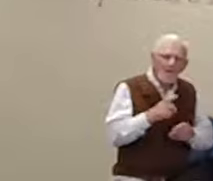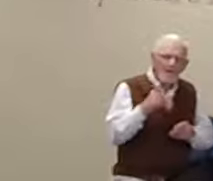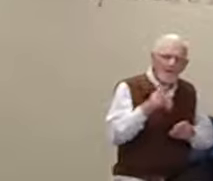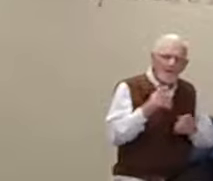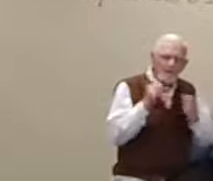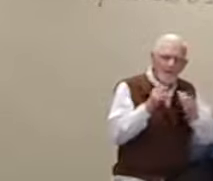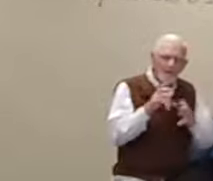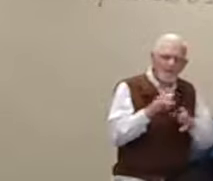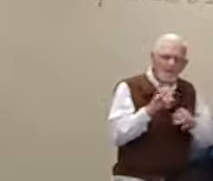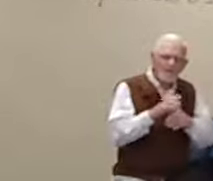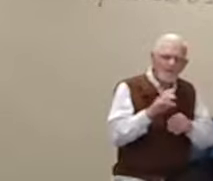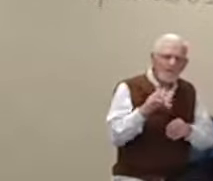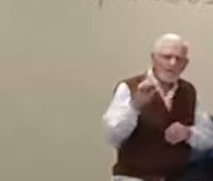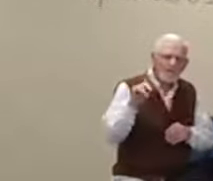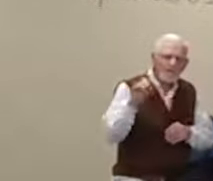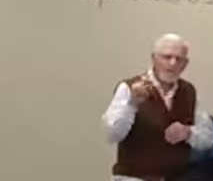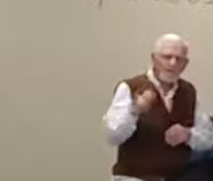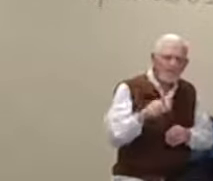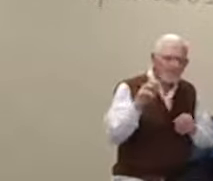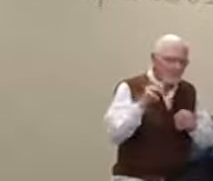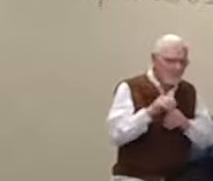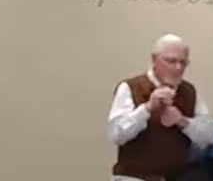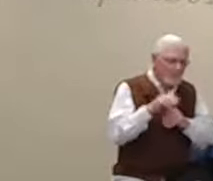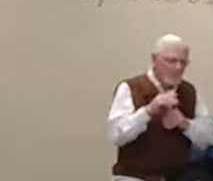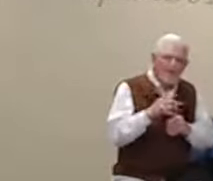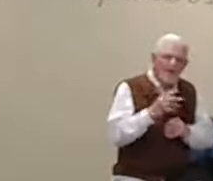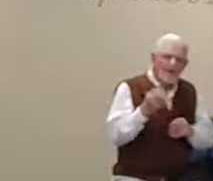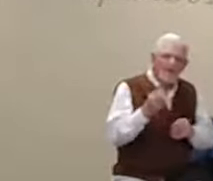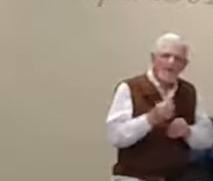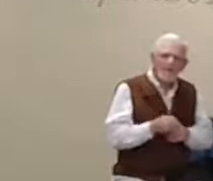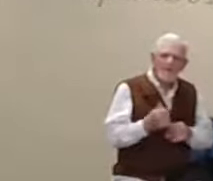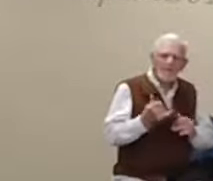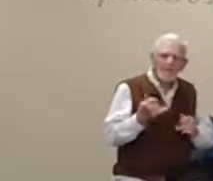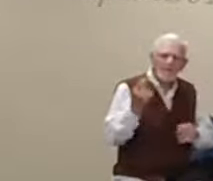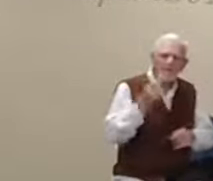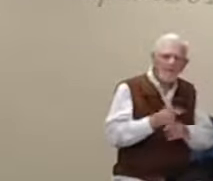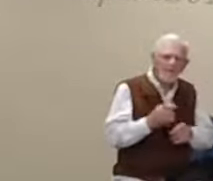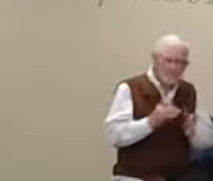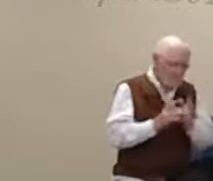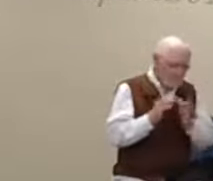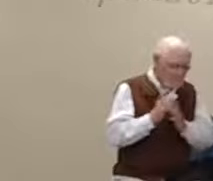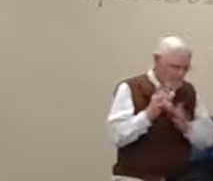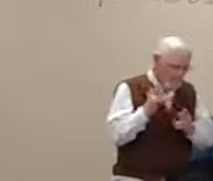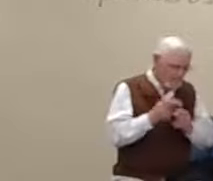this church and the pastor, bless the message and this day for Jesus' sake.